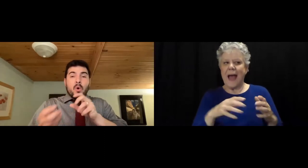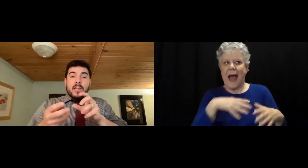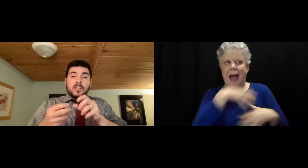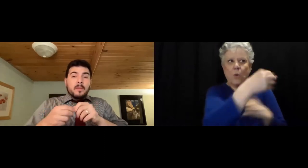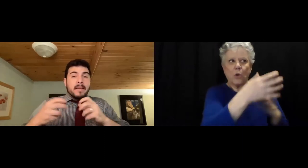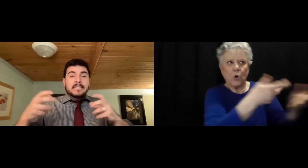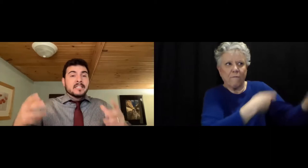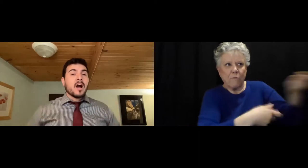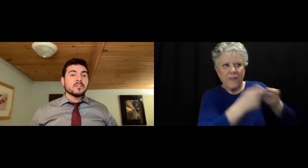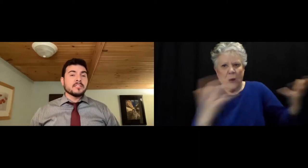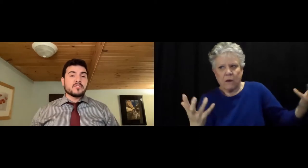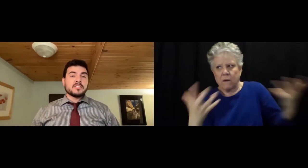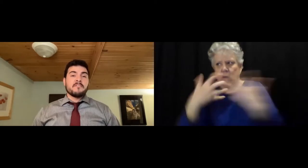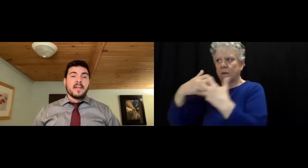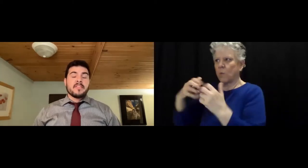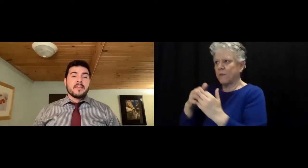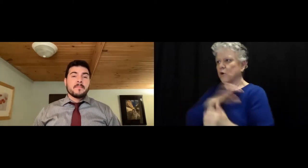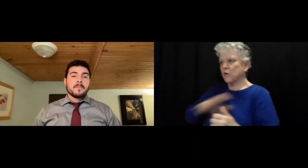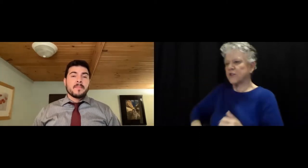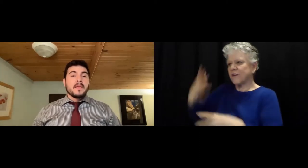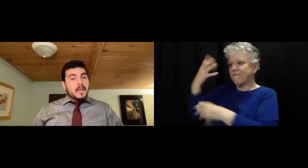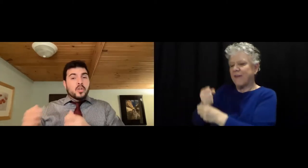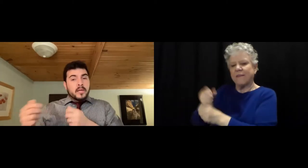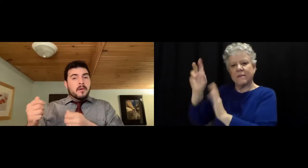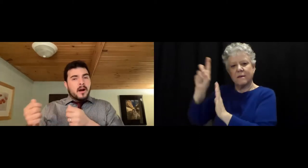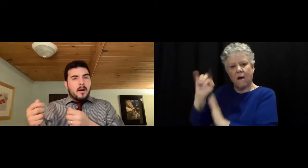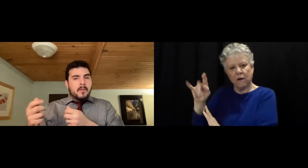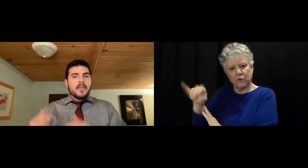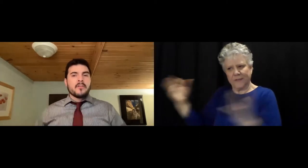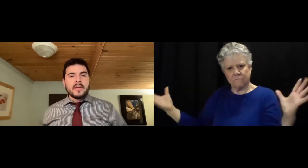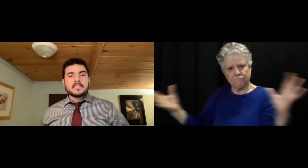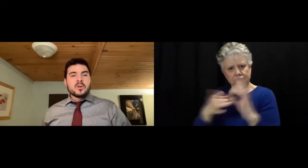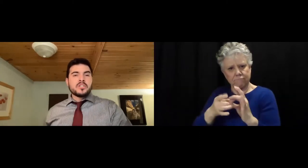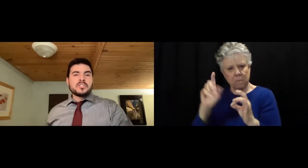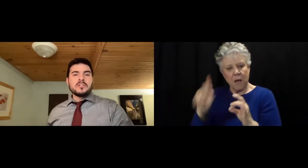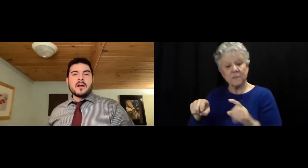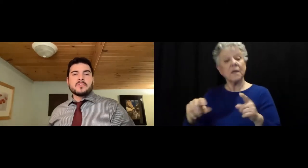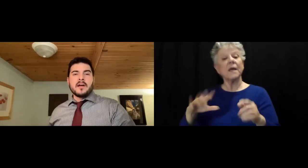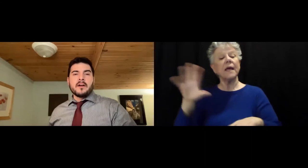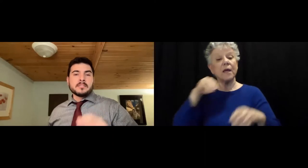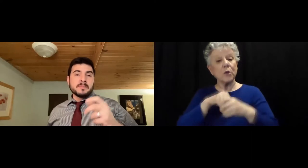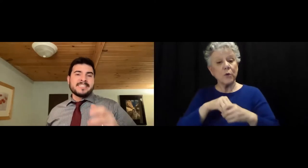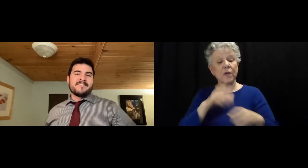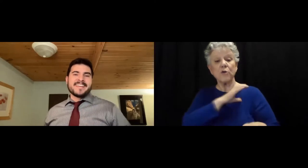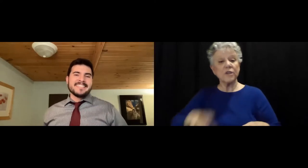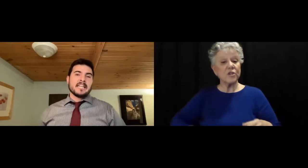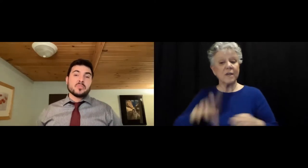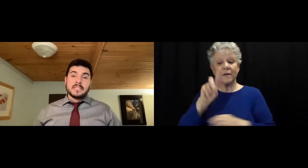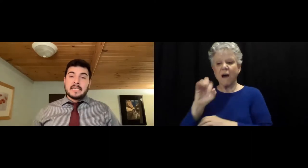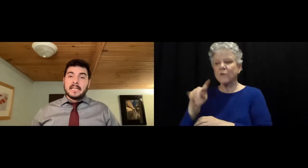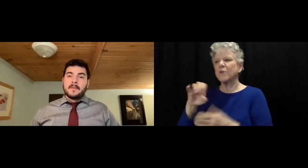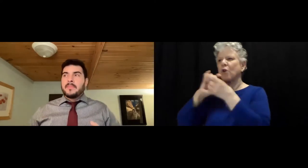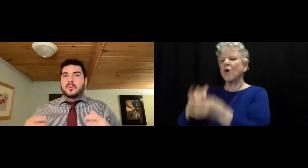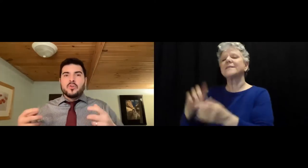how it coheres with the basic doctrines of Christian faith, including among other things, Christian doctrine on our specific